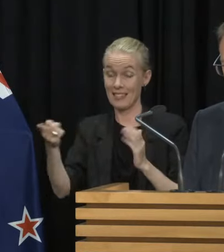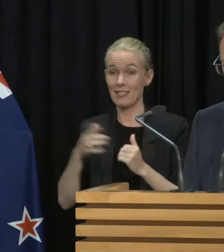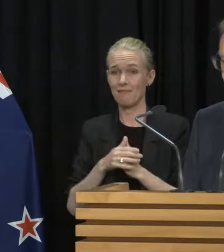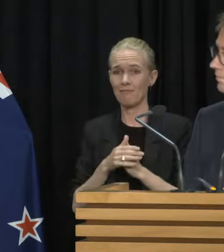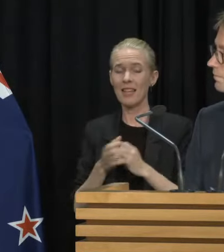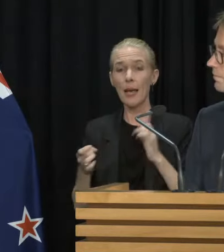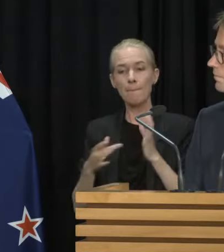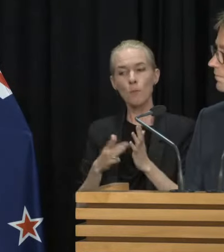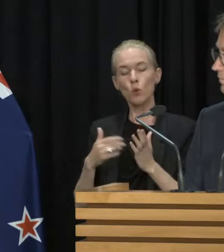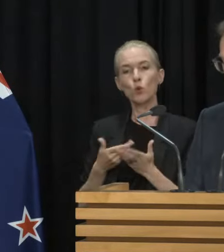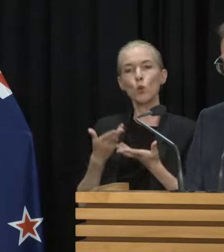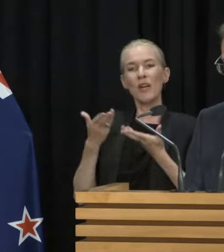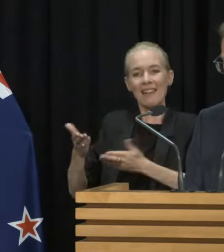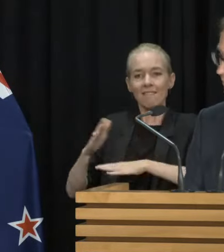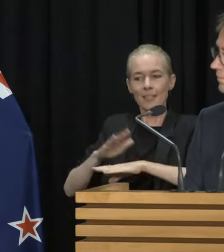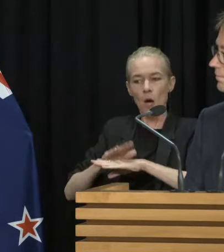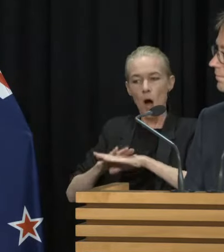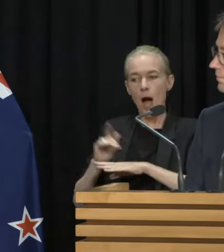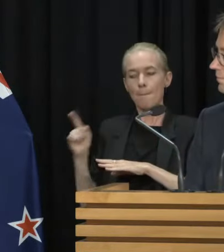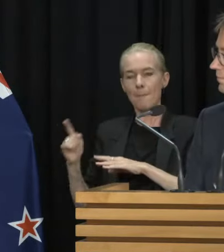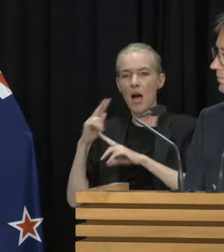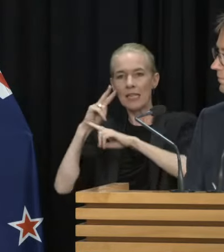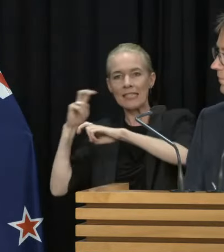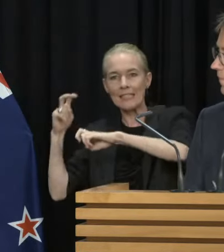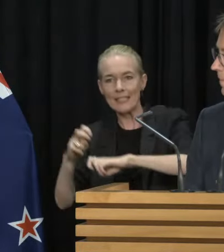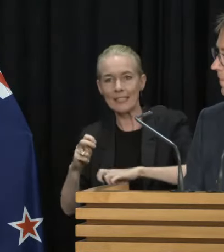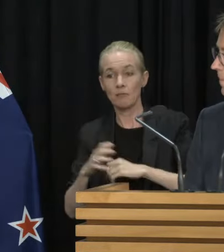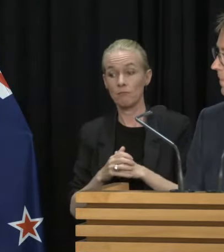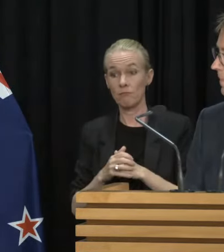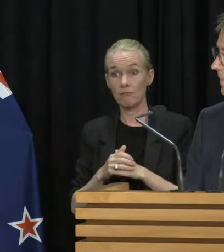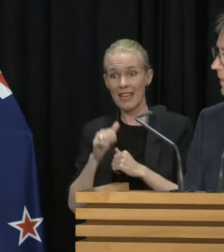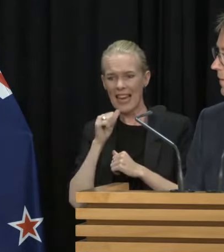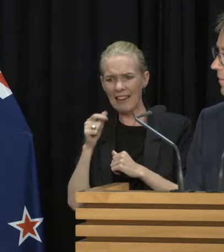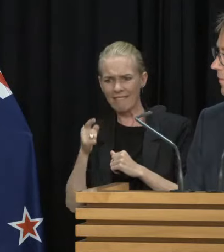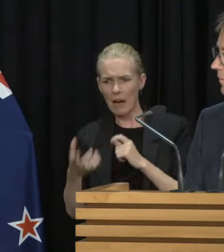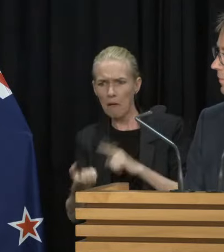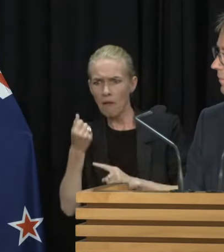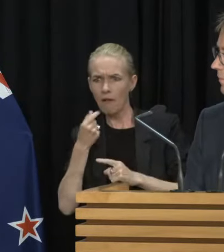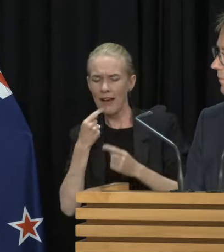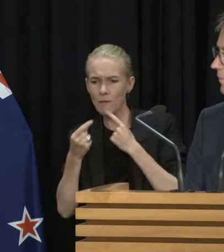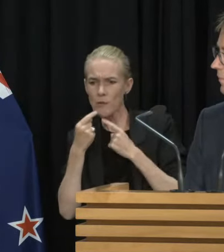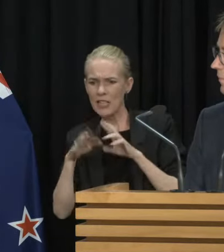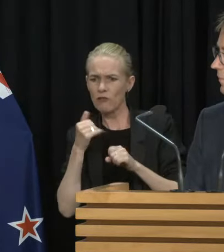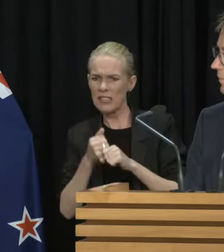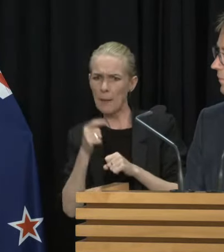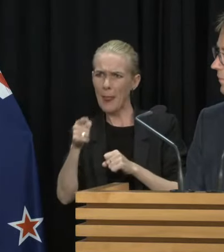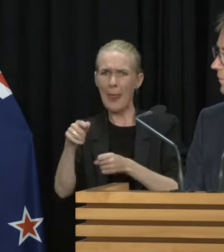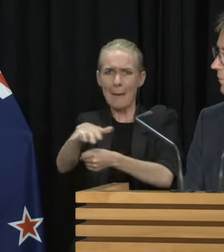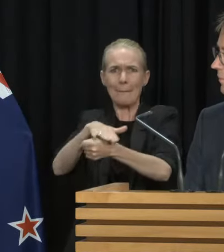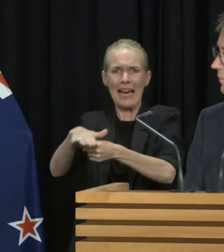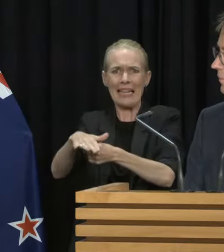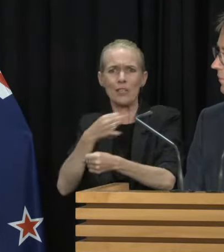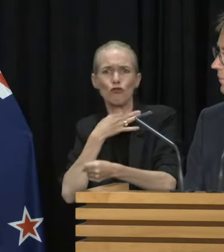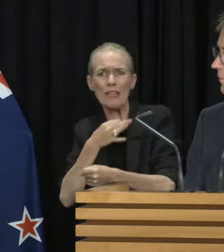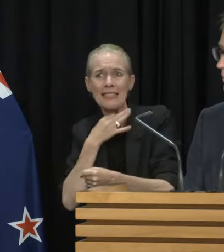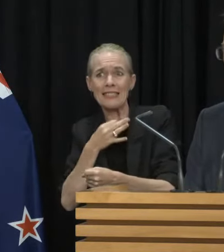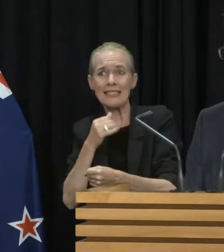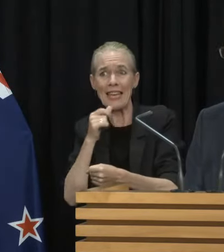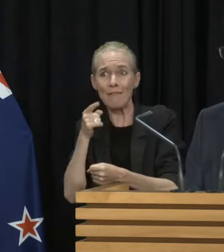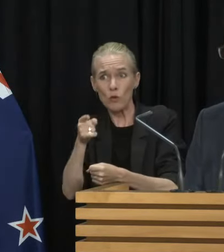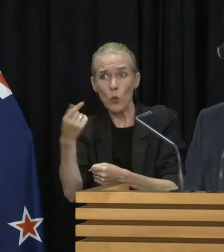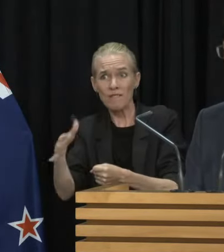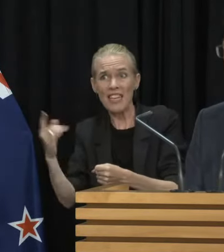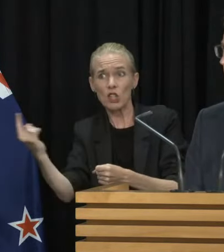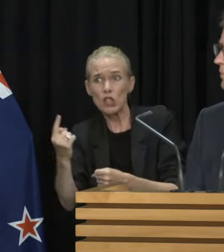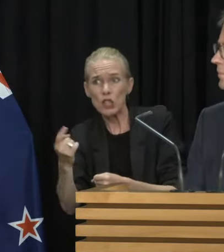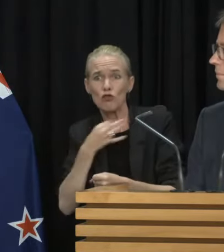at where there might be additional risk, where there are any exposure events that we need to notify people about. We will notify them about. But I'm aware of